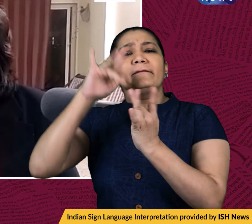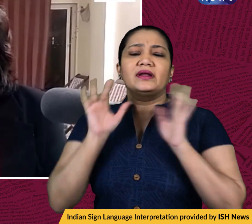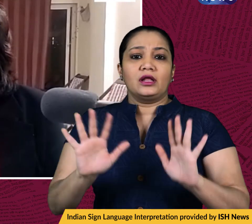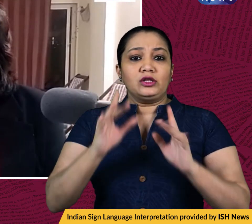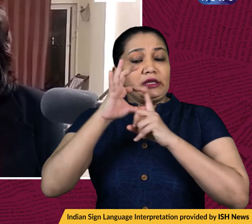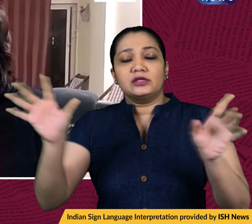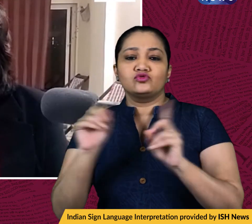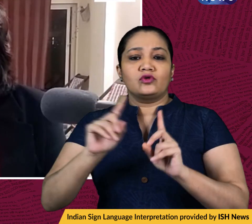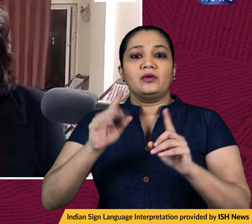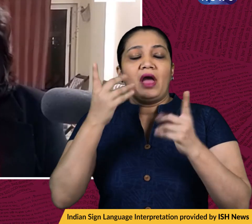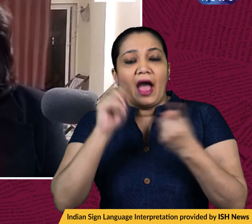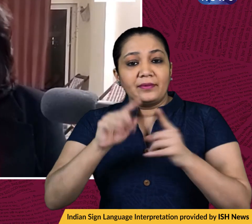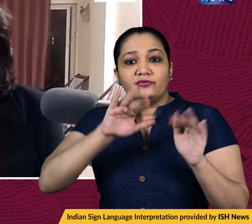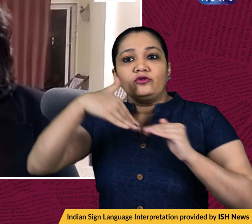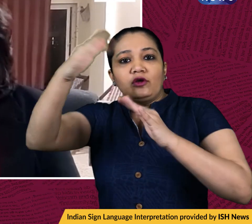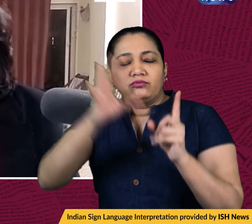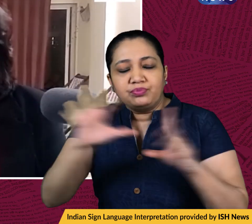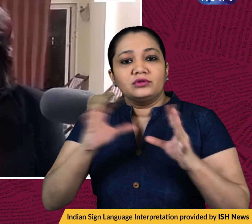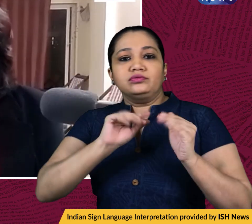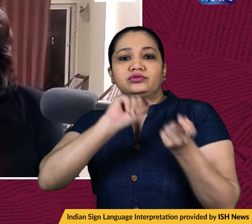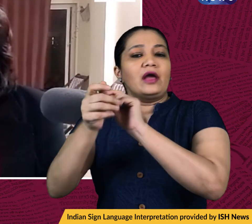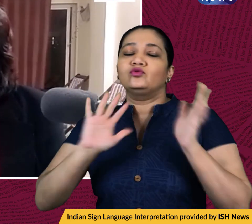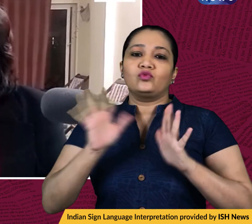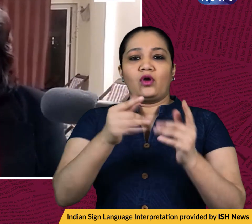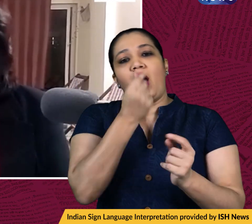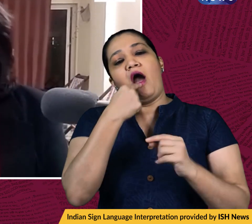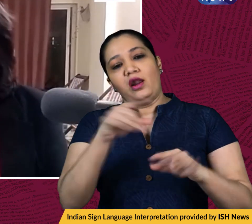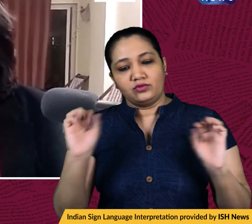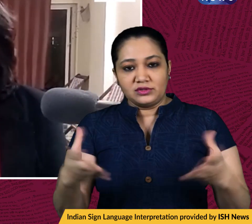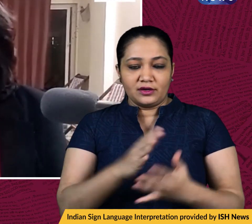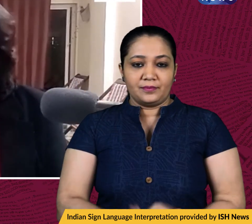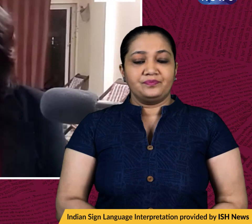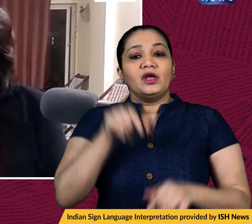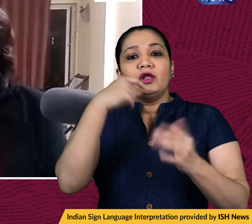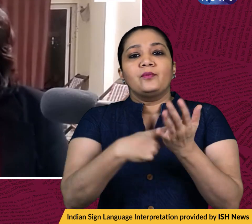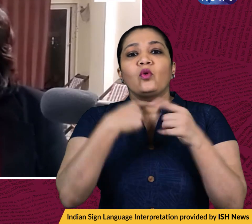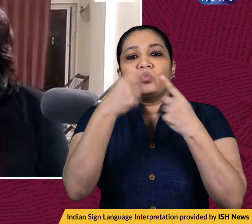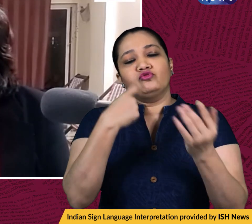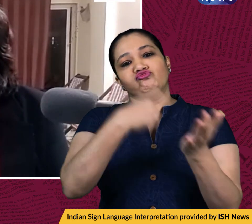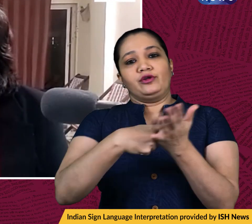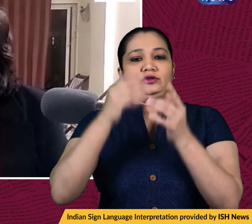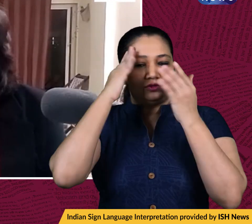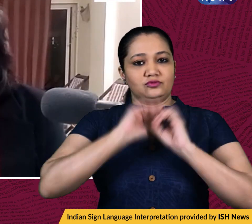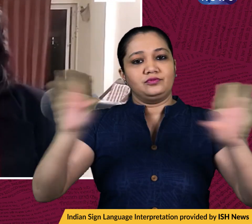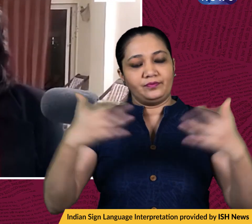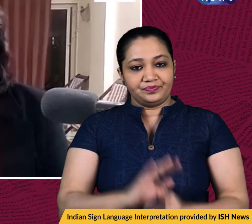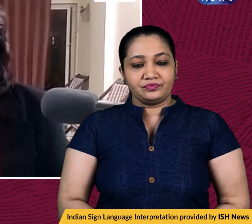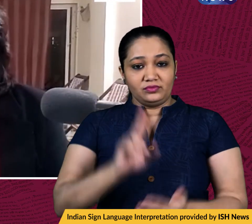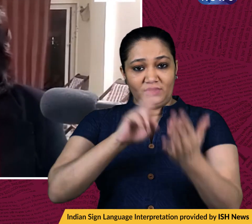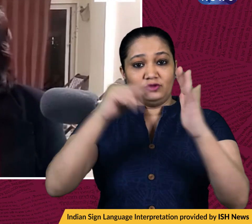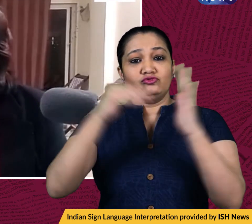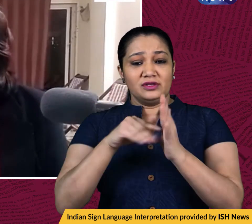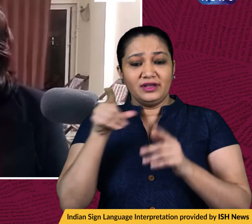among adults at high risk of severe disease, end quote. And this was a report by Reuters. New